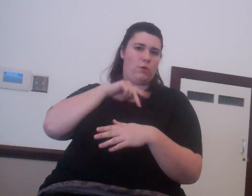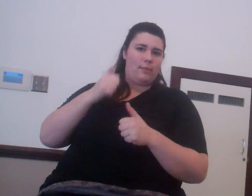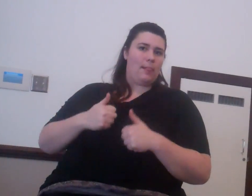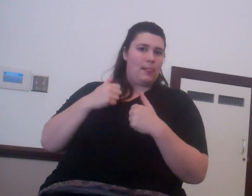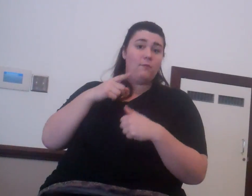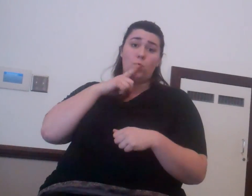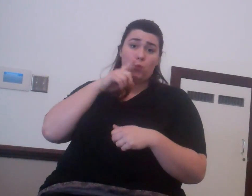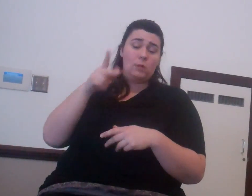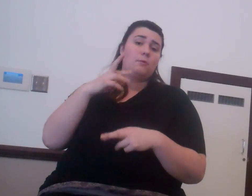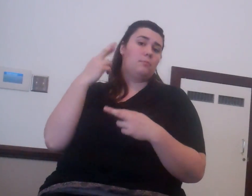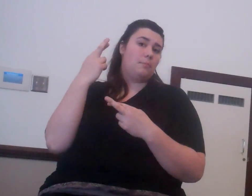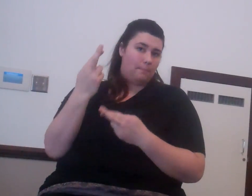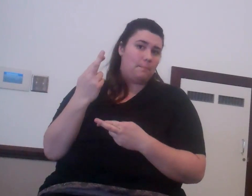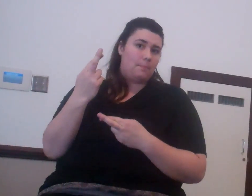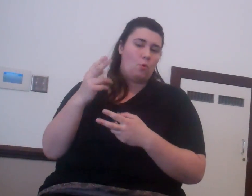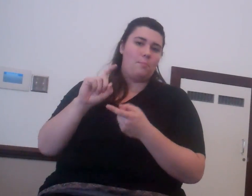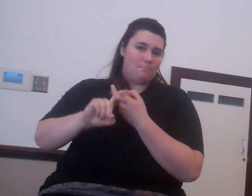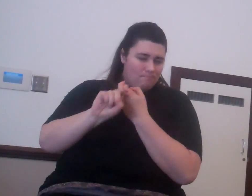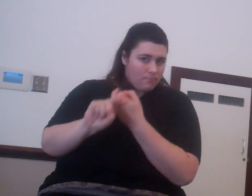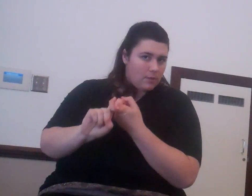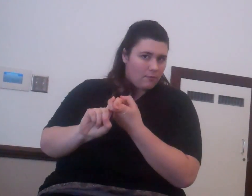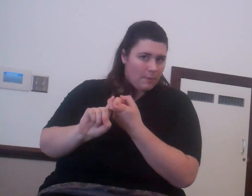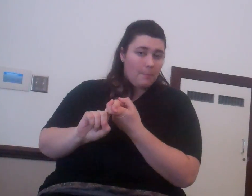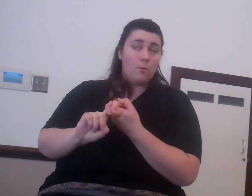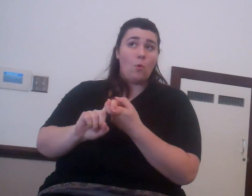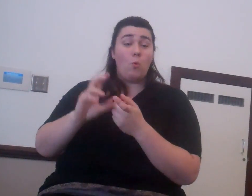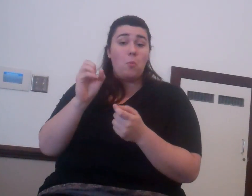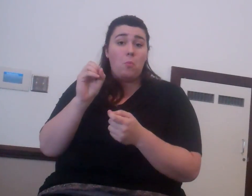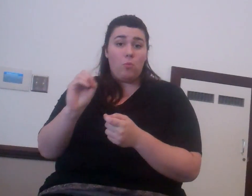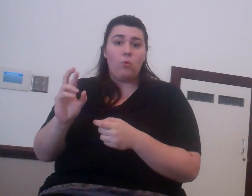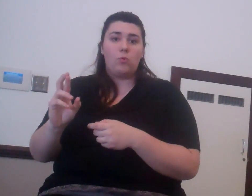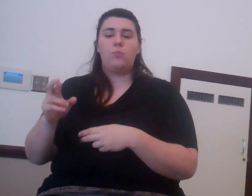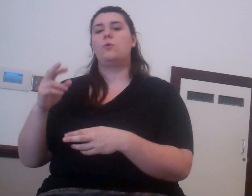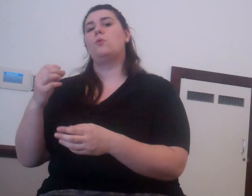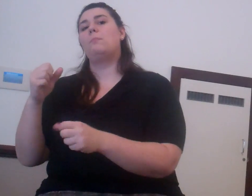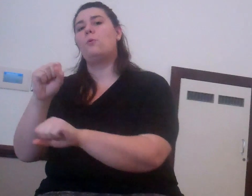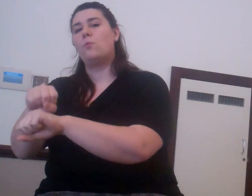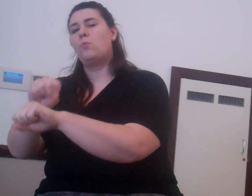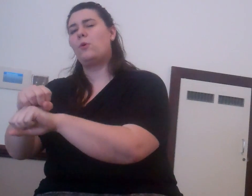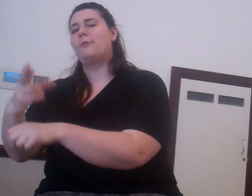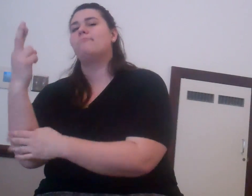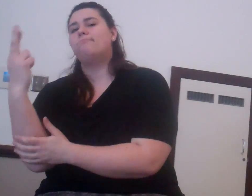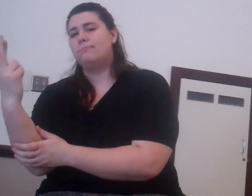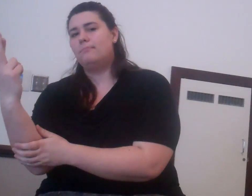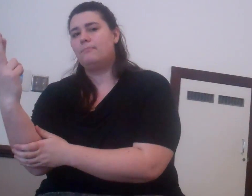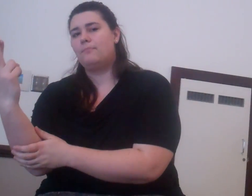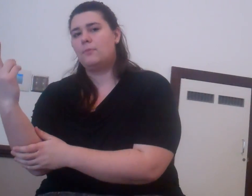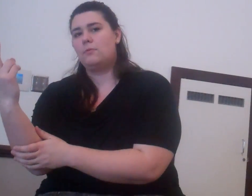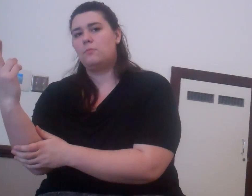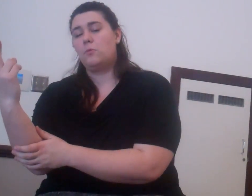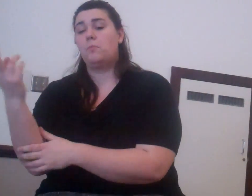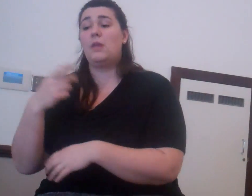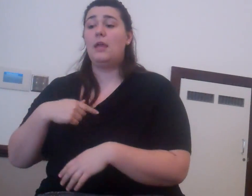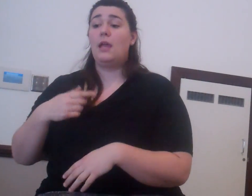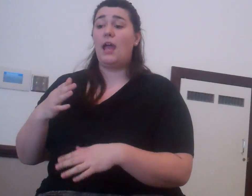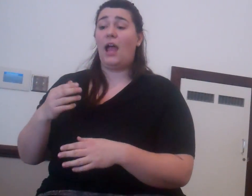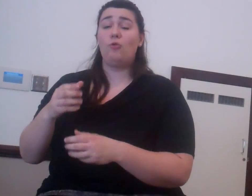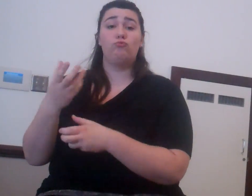this category of special peer. So usually we have a pretty high level of trust in these relationships. We usually have a pretty high level